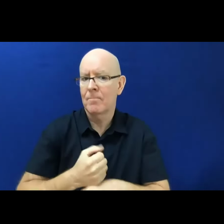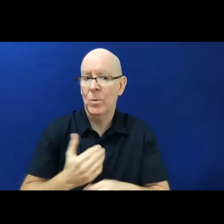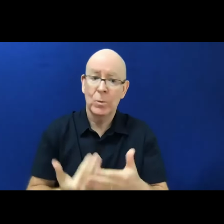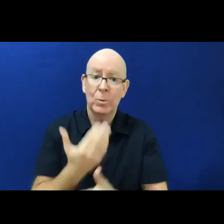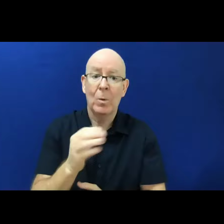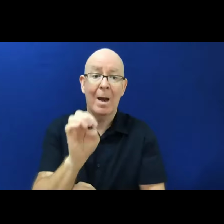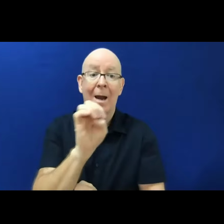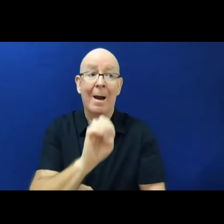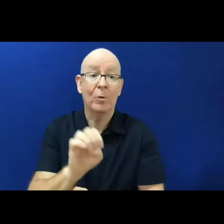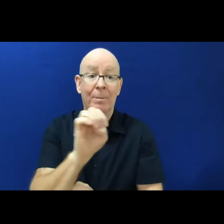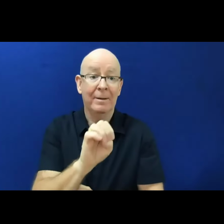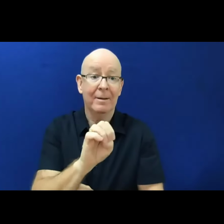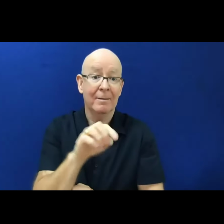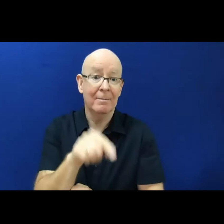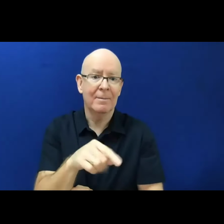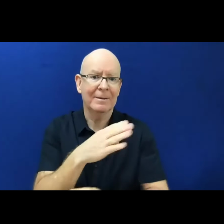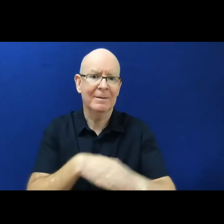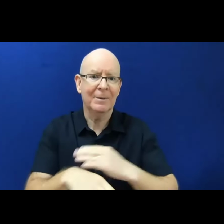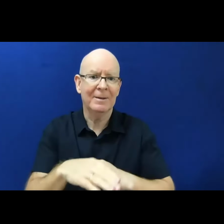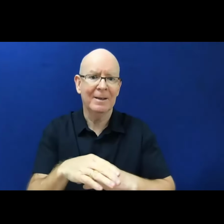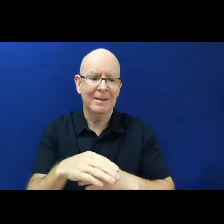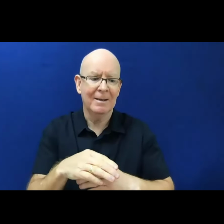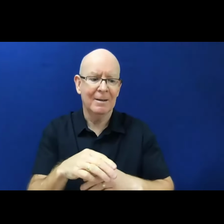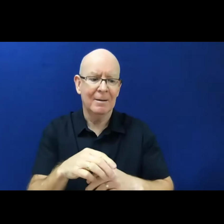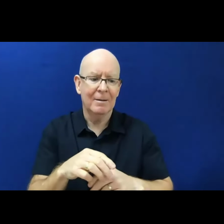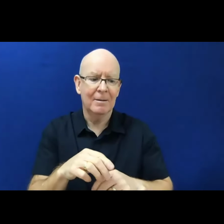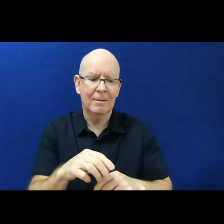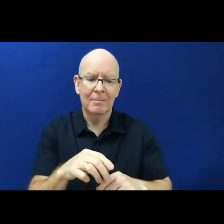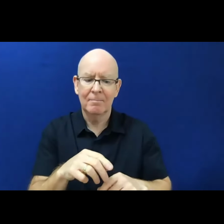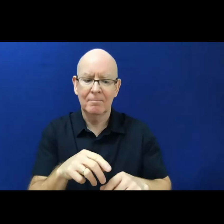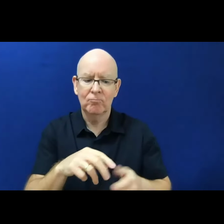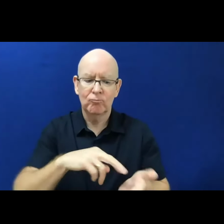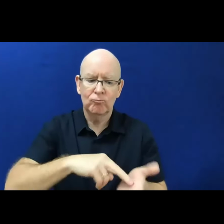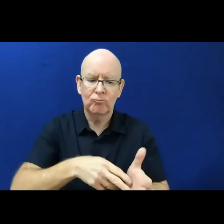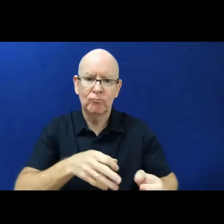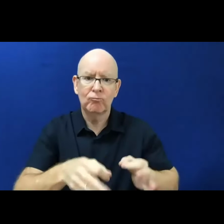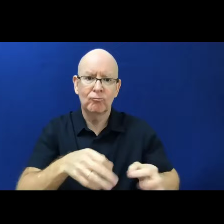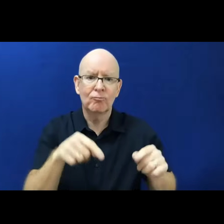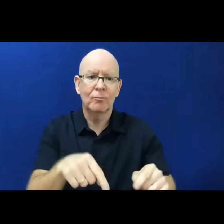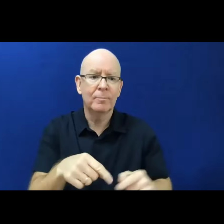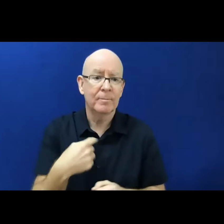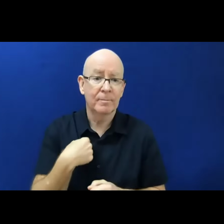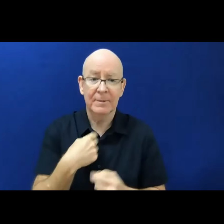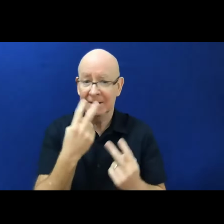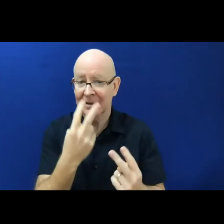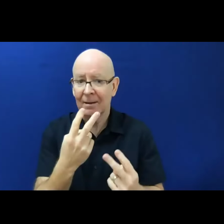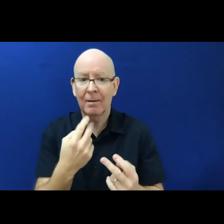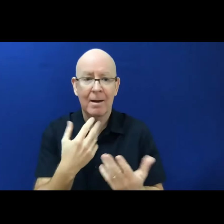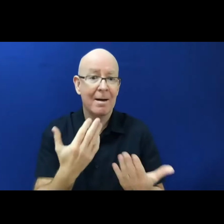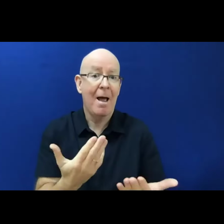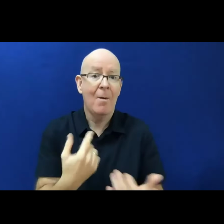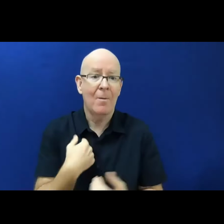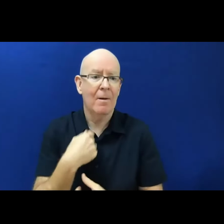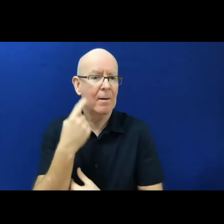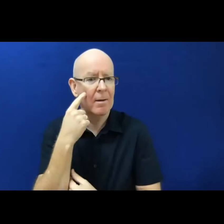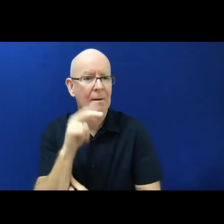the quantified data play very big role in the Commission. And we need to have very good overview